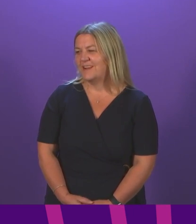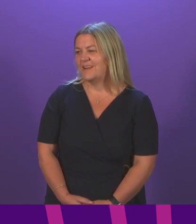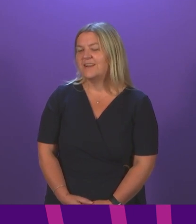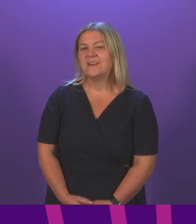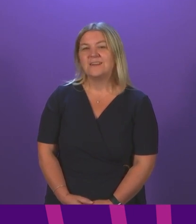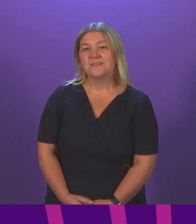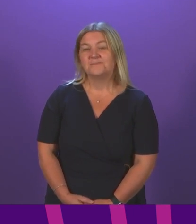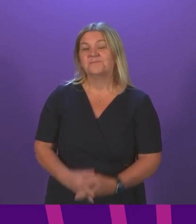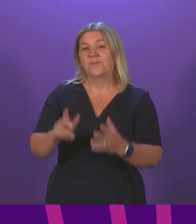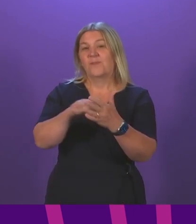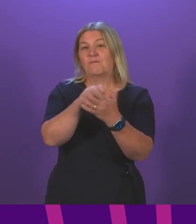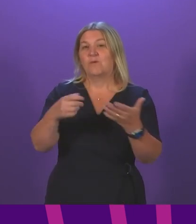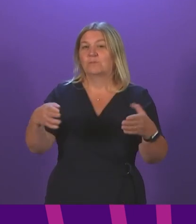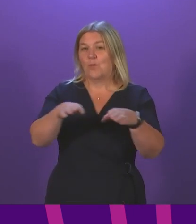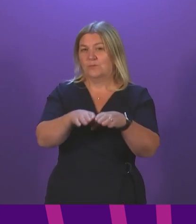The vote is now closed.